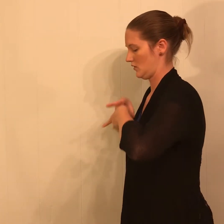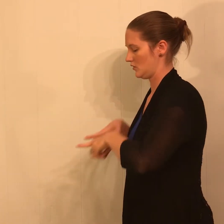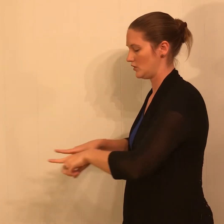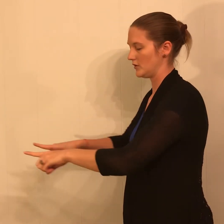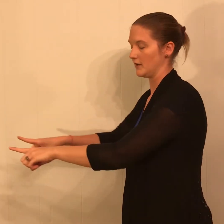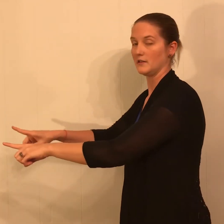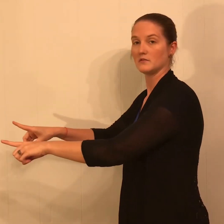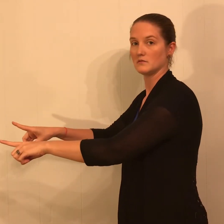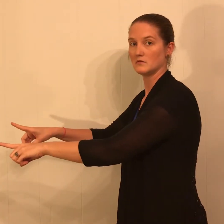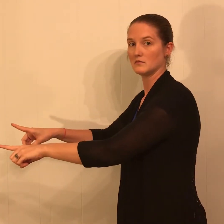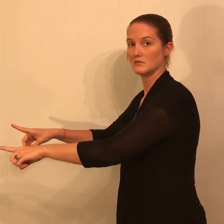During.